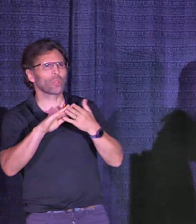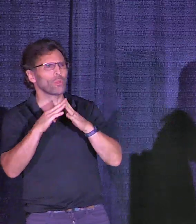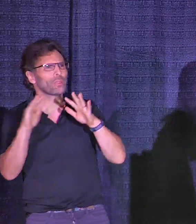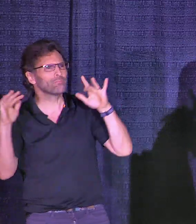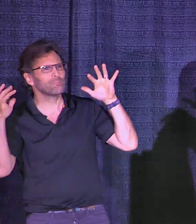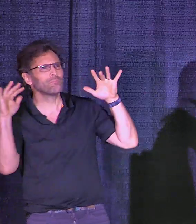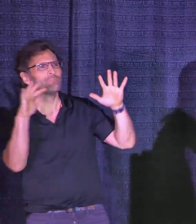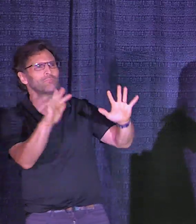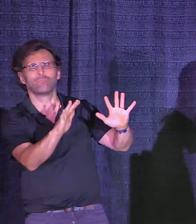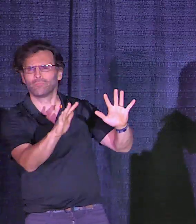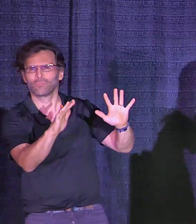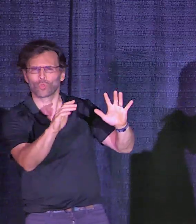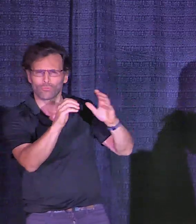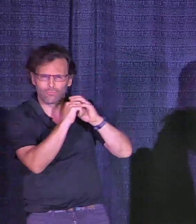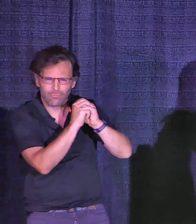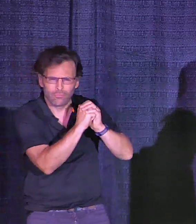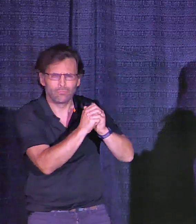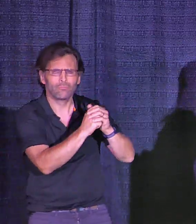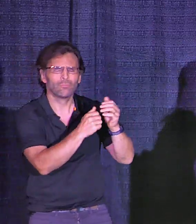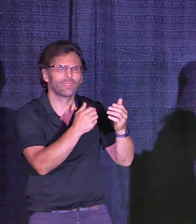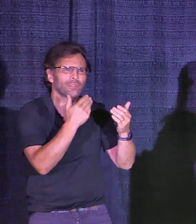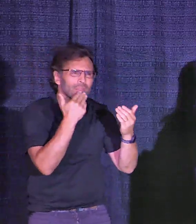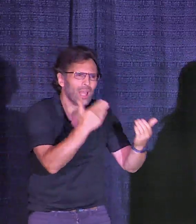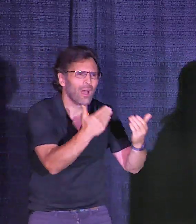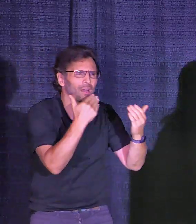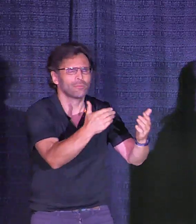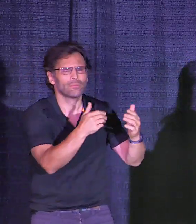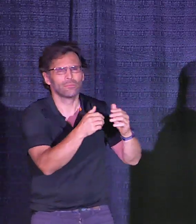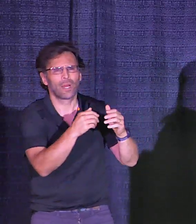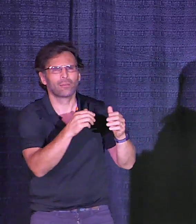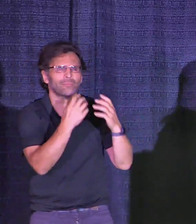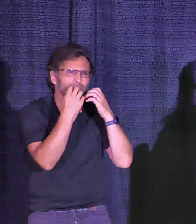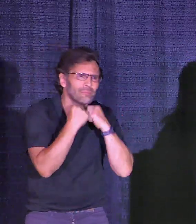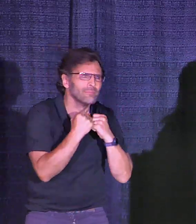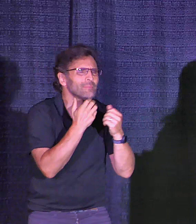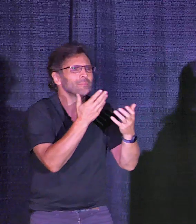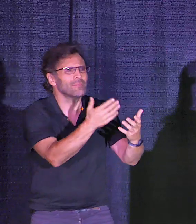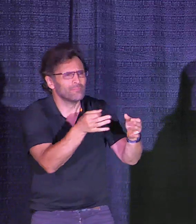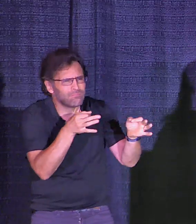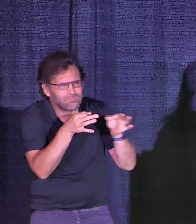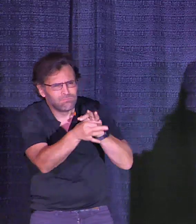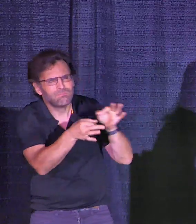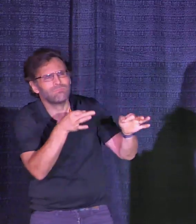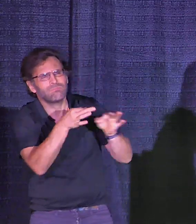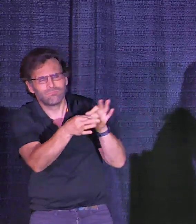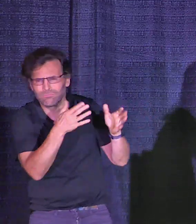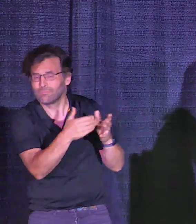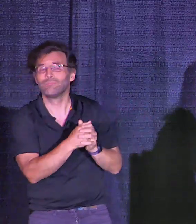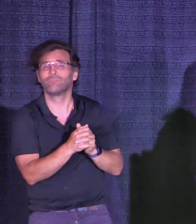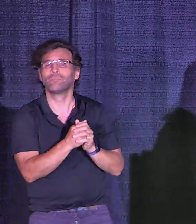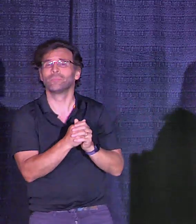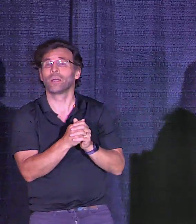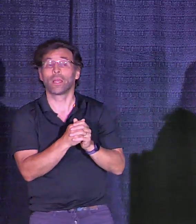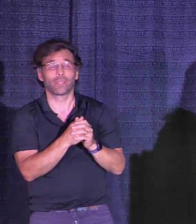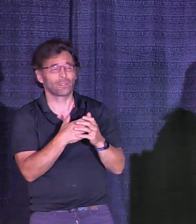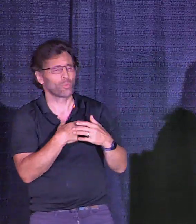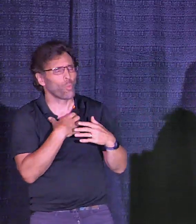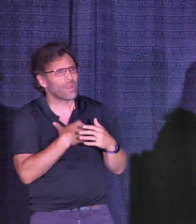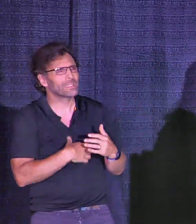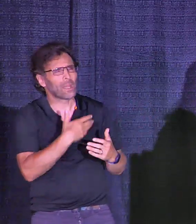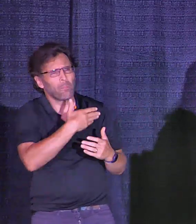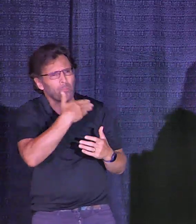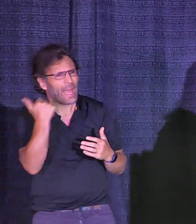to congratulate them, to tell them how much they mean to us, and to wish them the